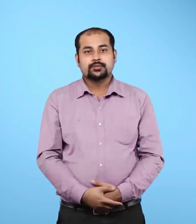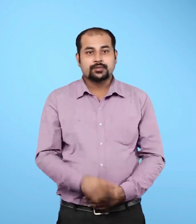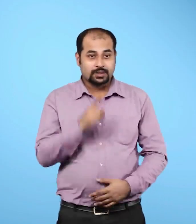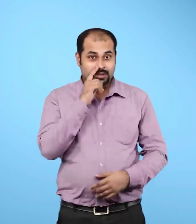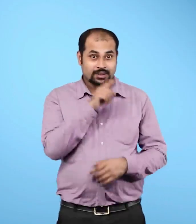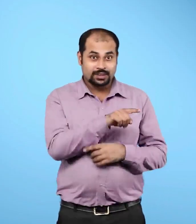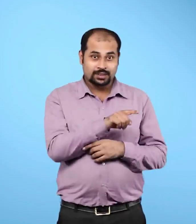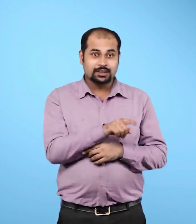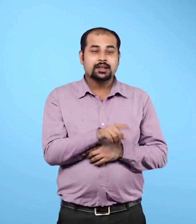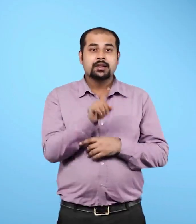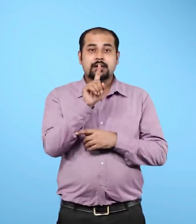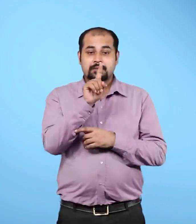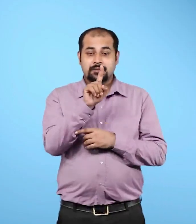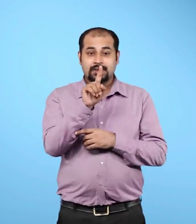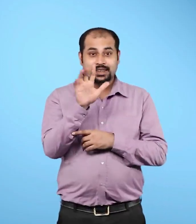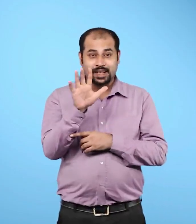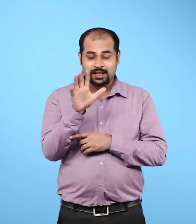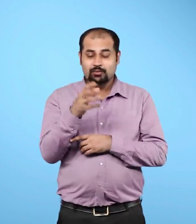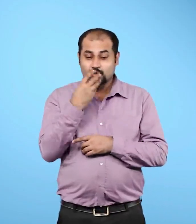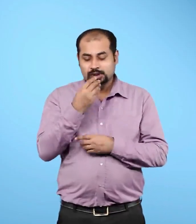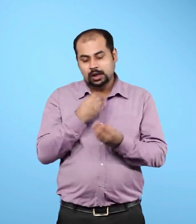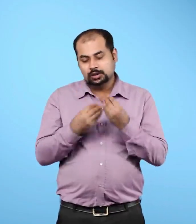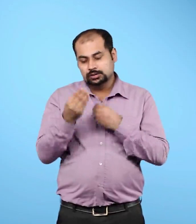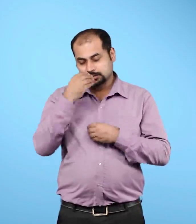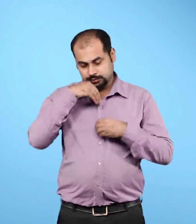She ate 15 fruits.